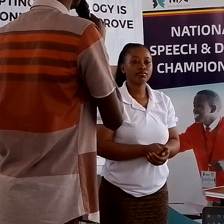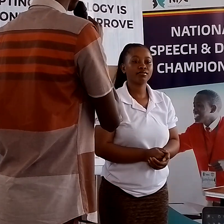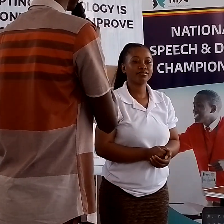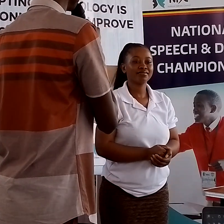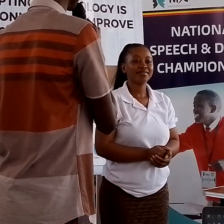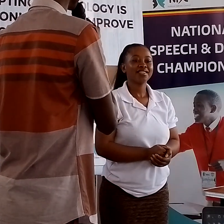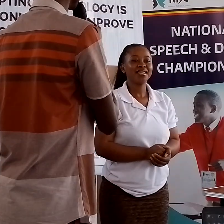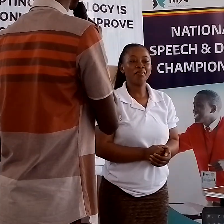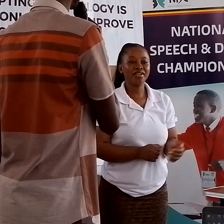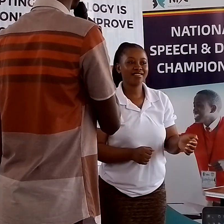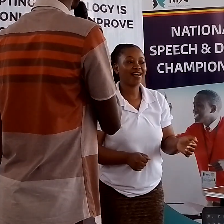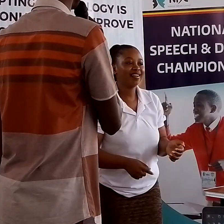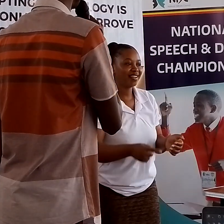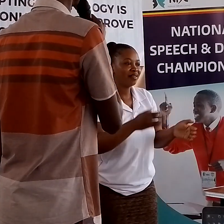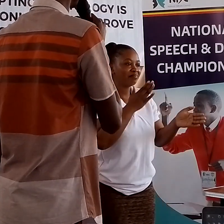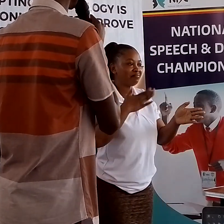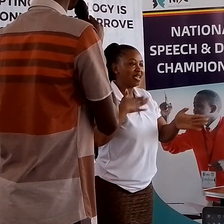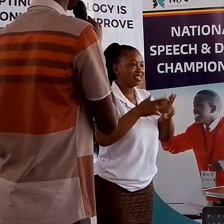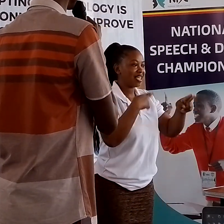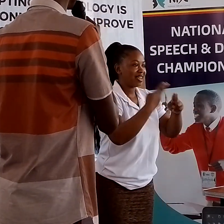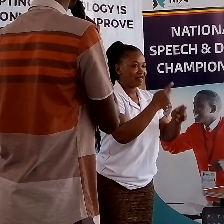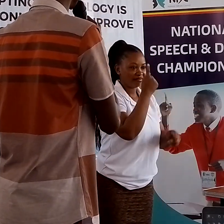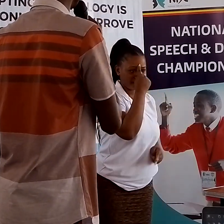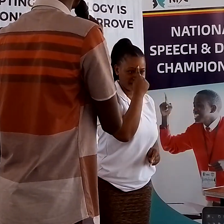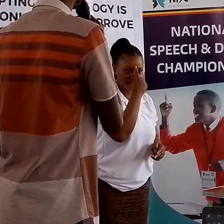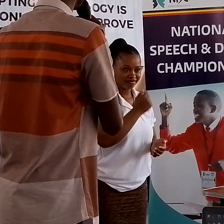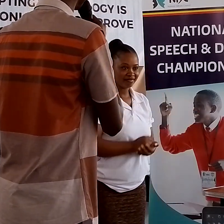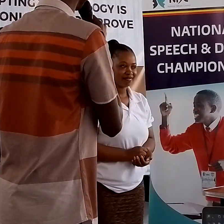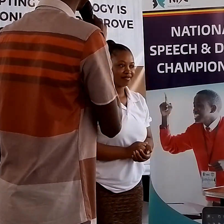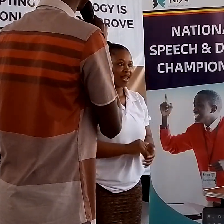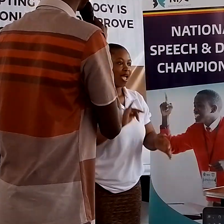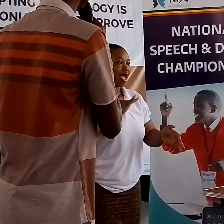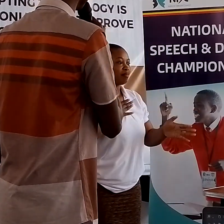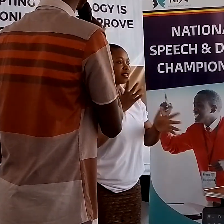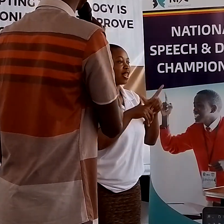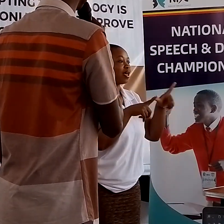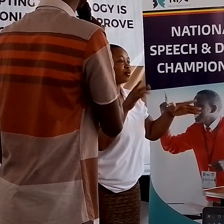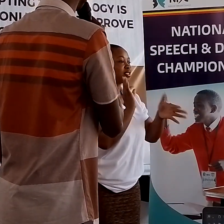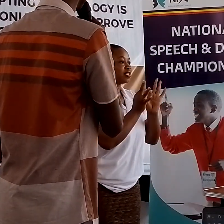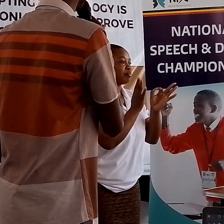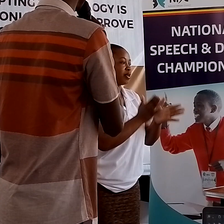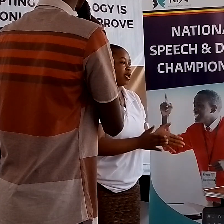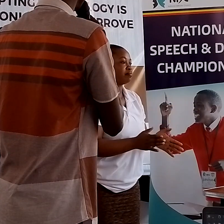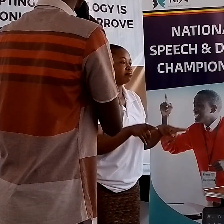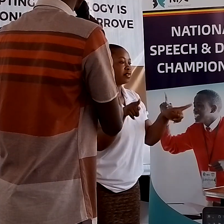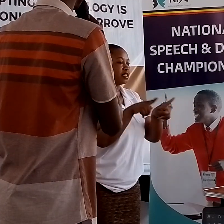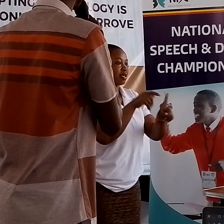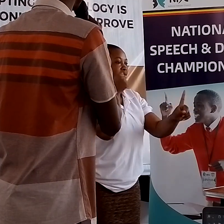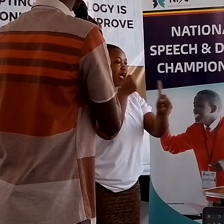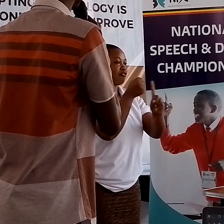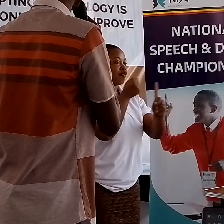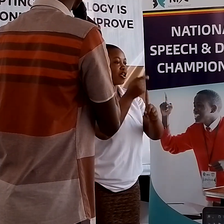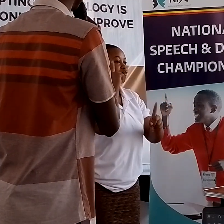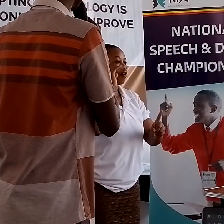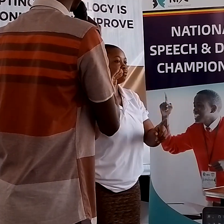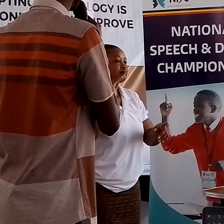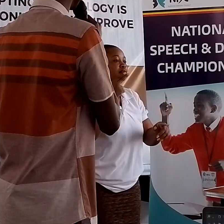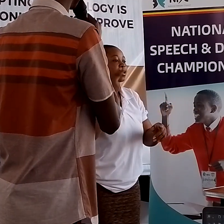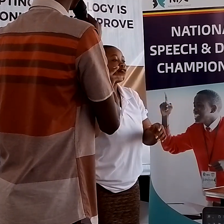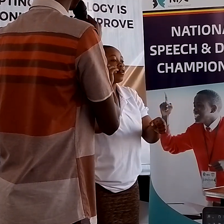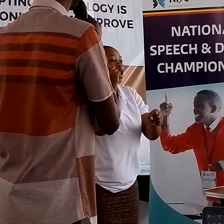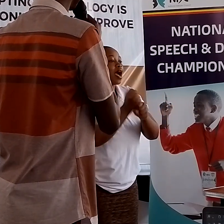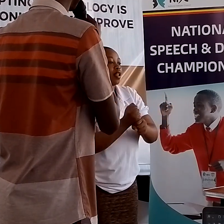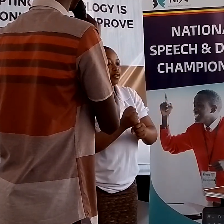My name is Hope. Nyamwiza. That's a sign name. She's a sign language interpreter,